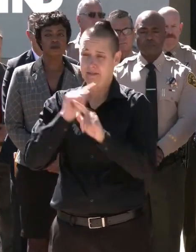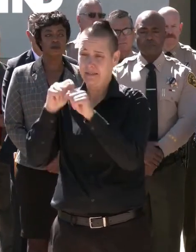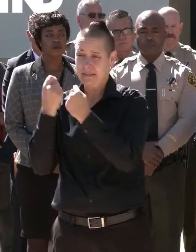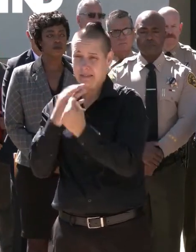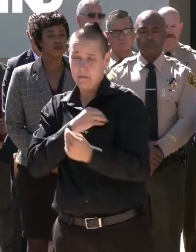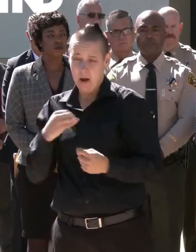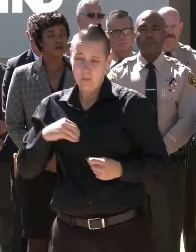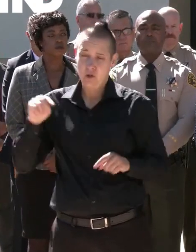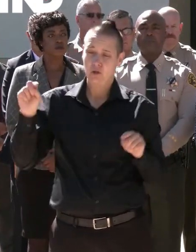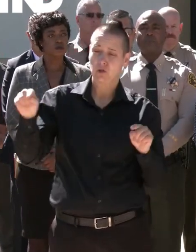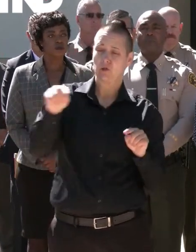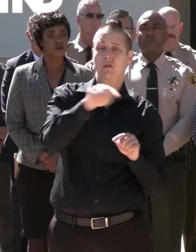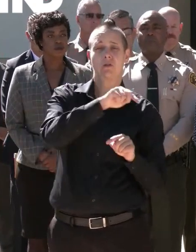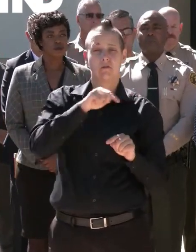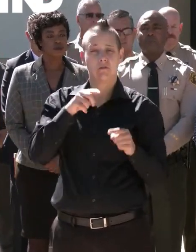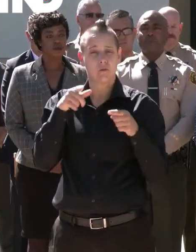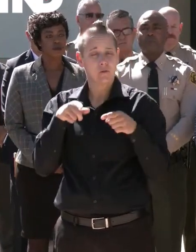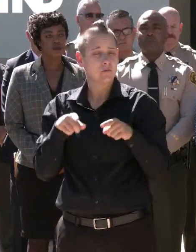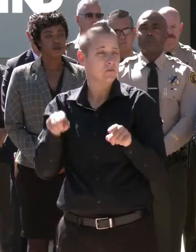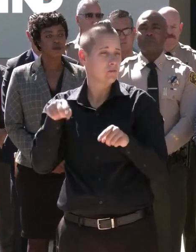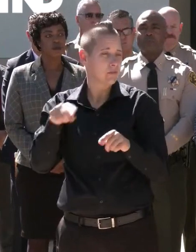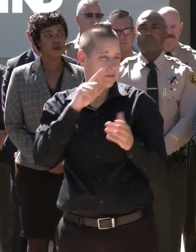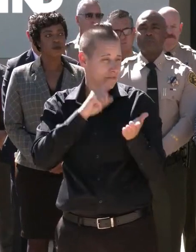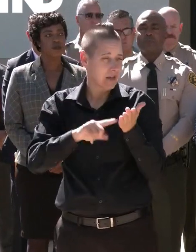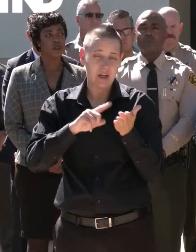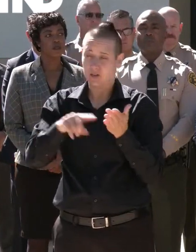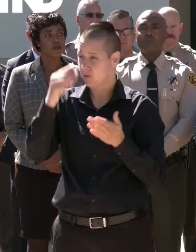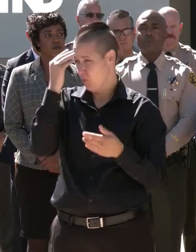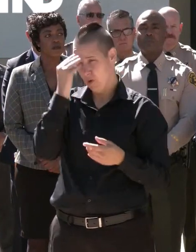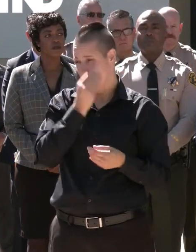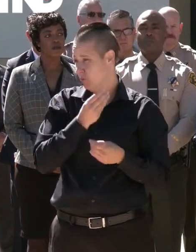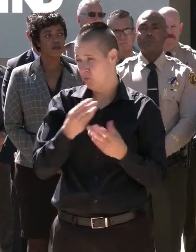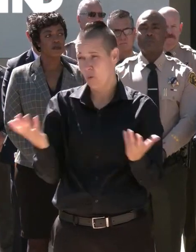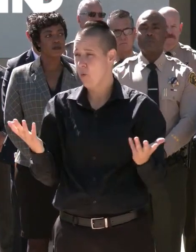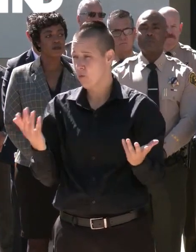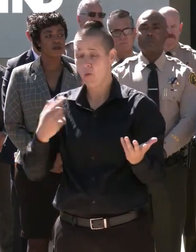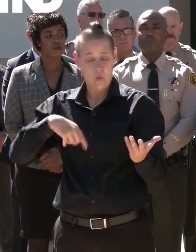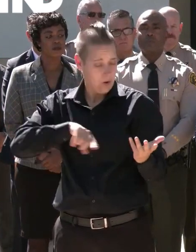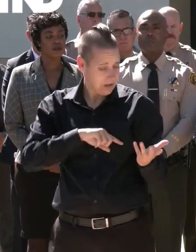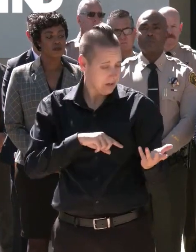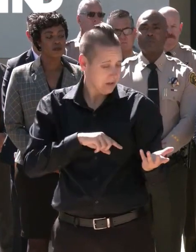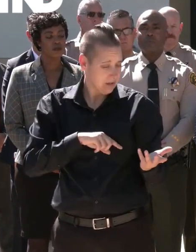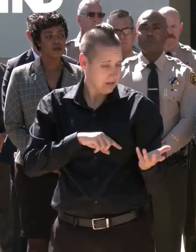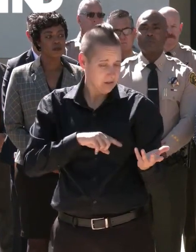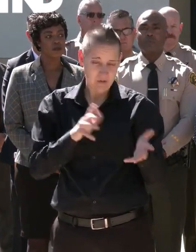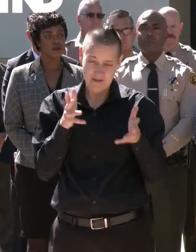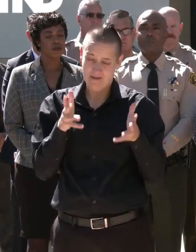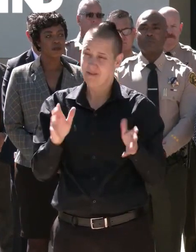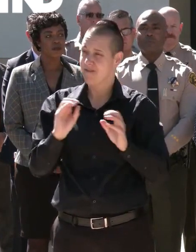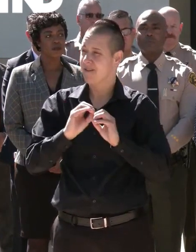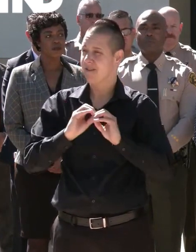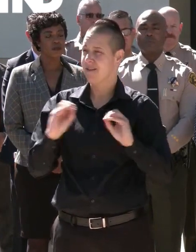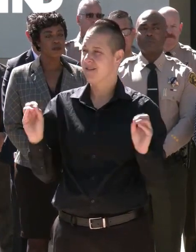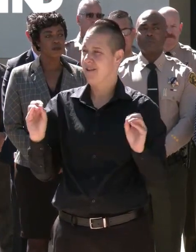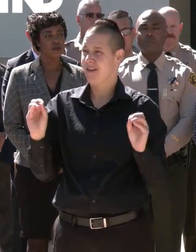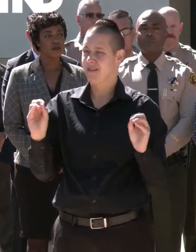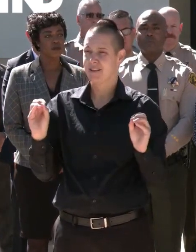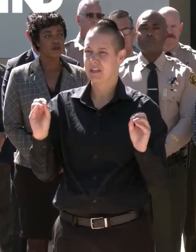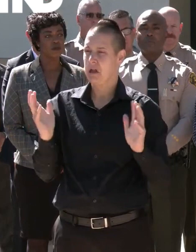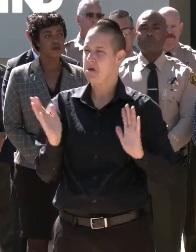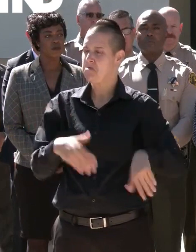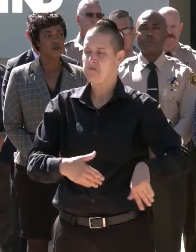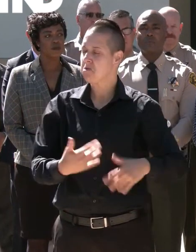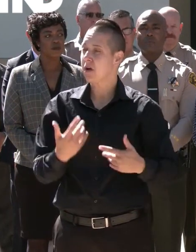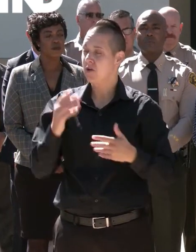team members throughout the duration of this investigation. We told you all, we left nothing on the shelf. All